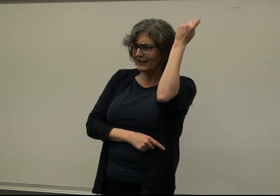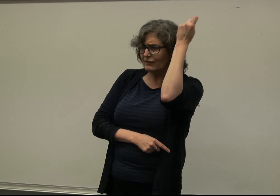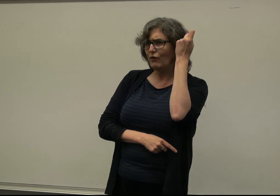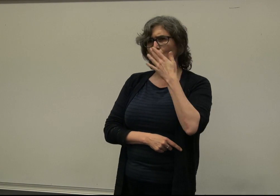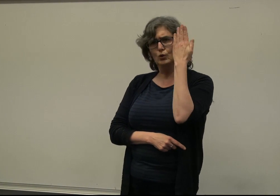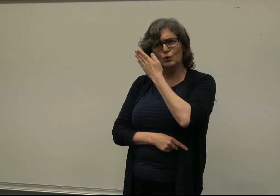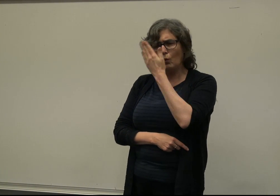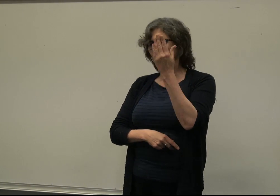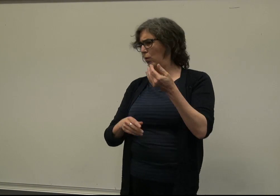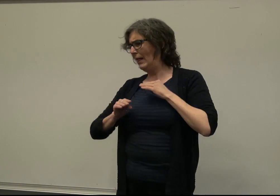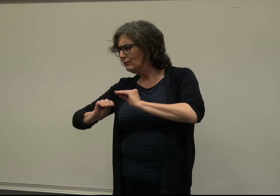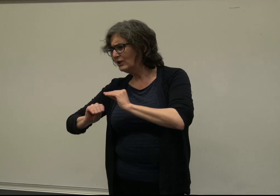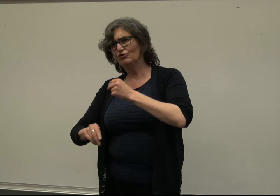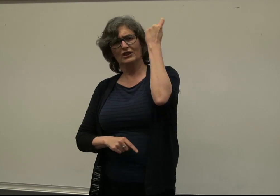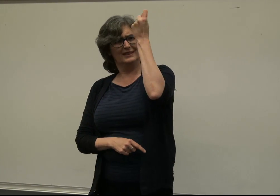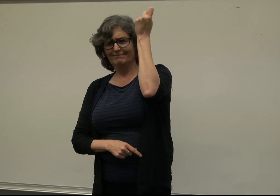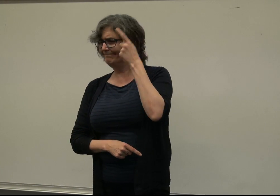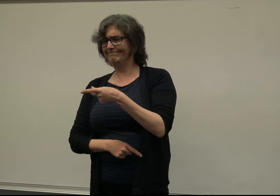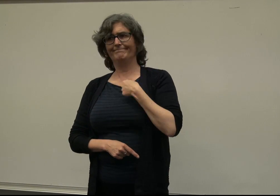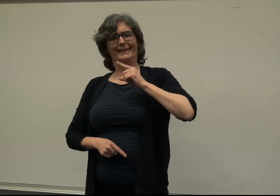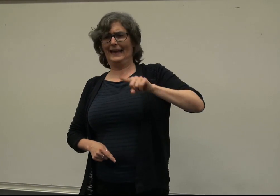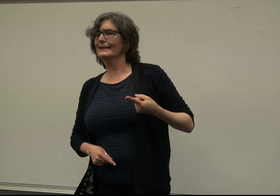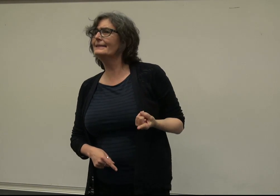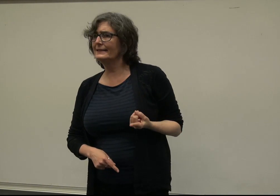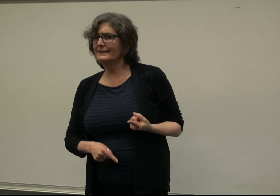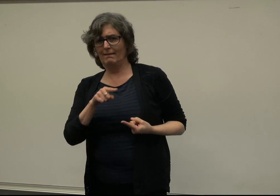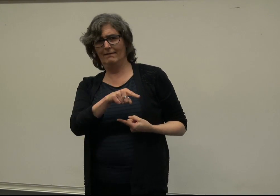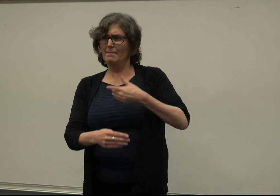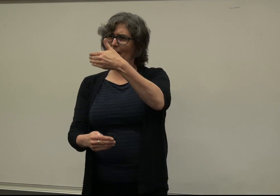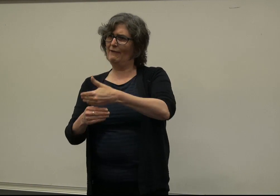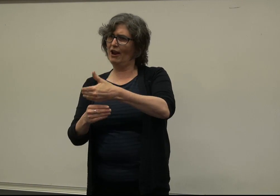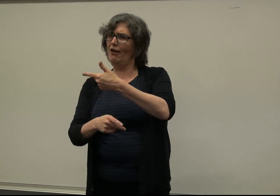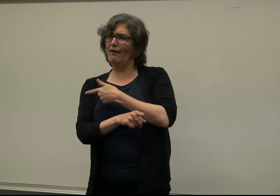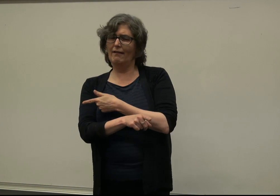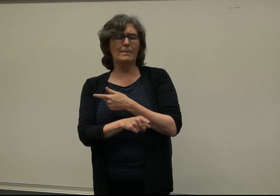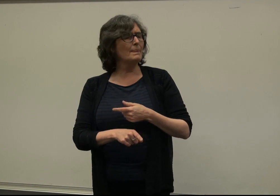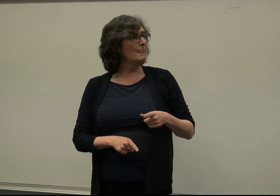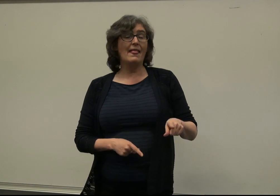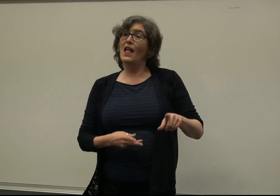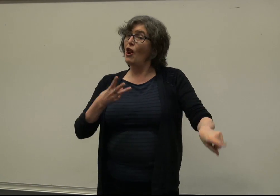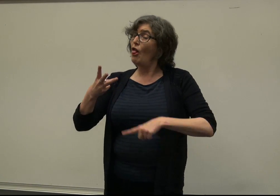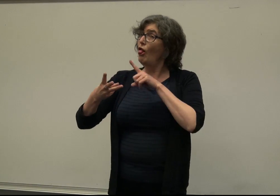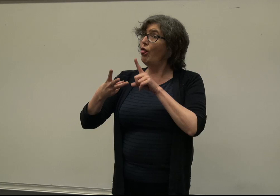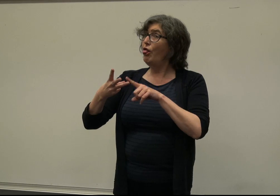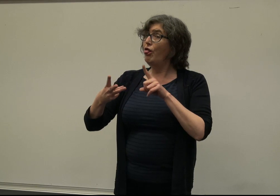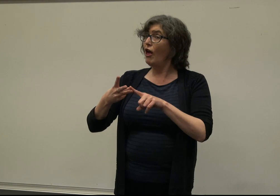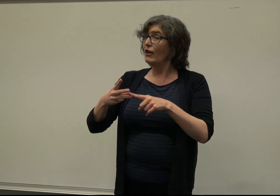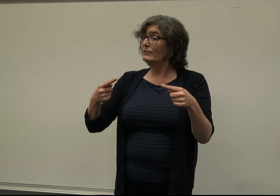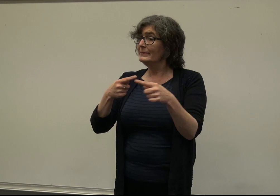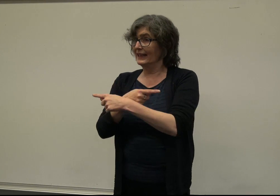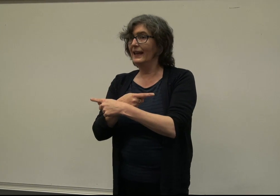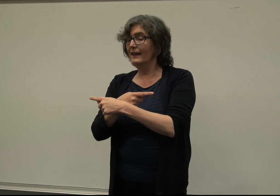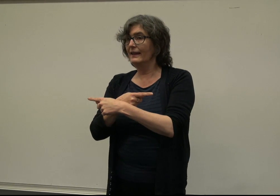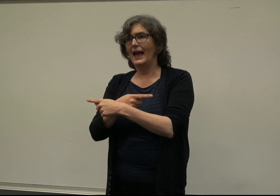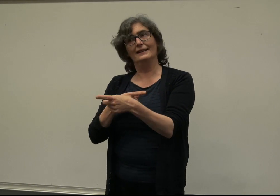And then there is the third misconception, and this is not a comprehensive list. There